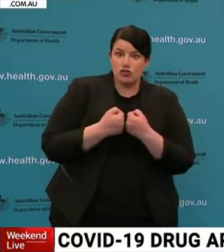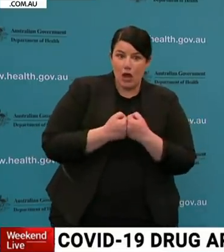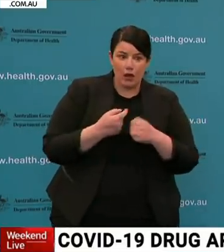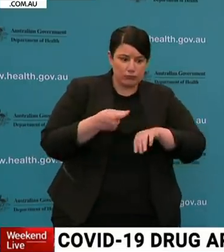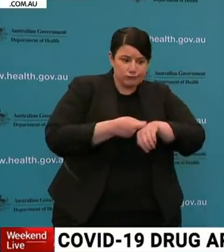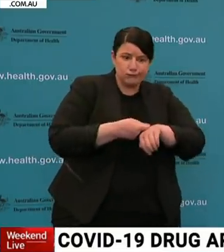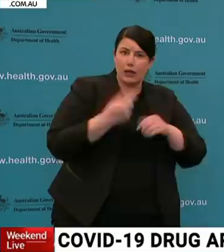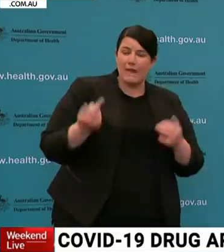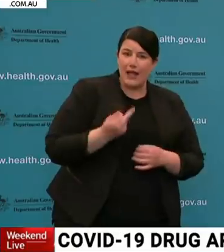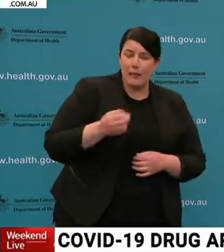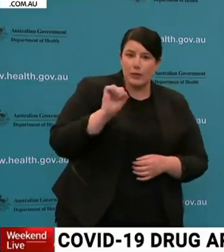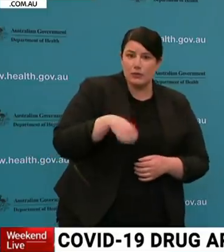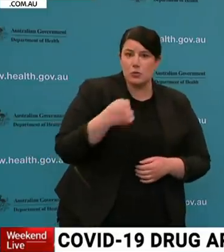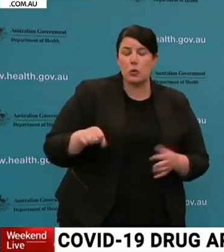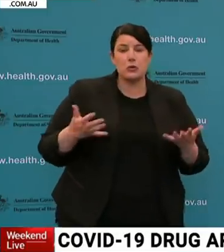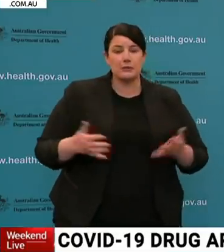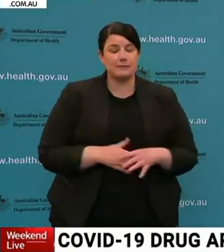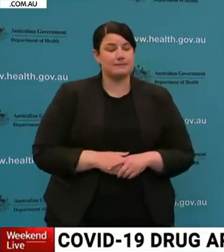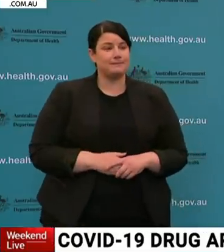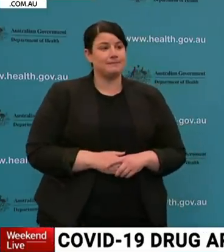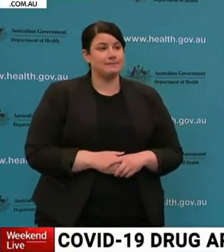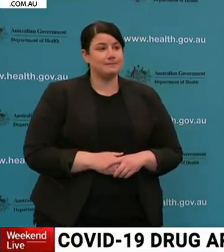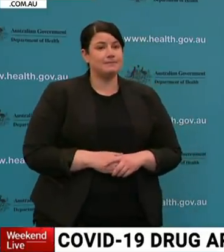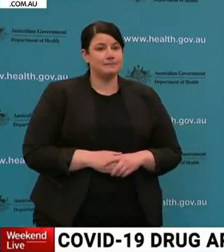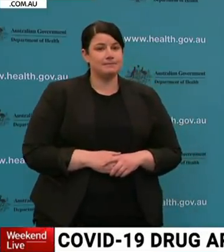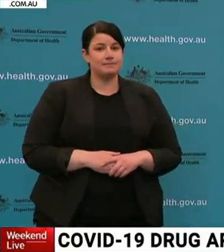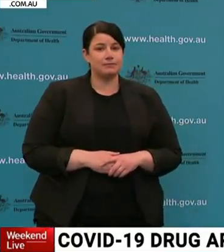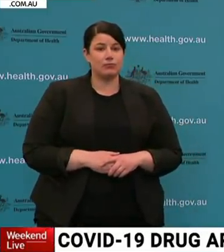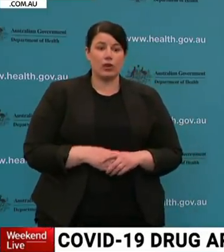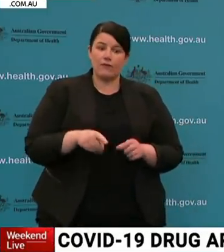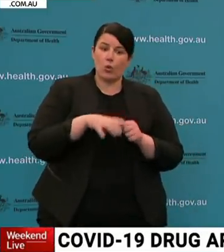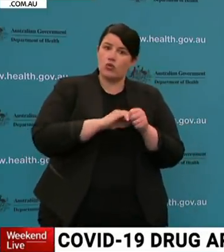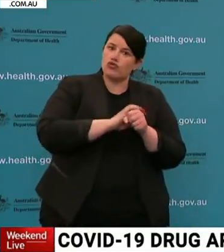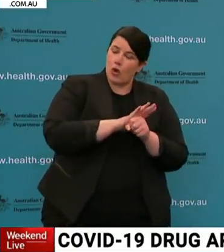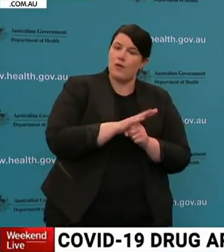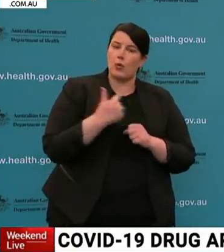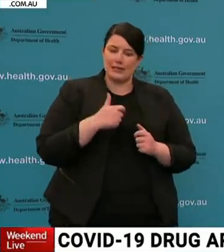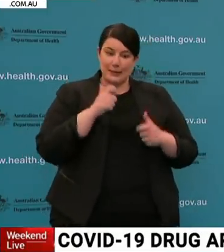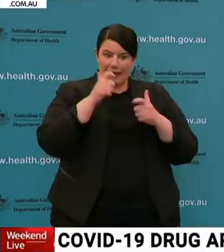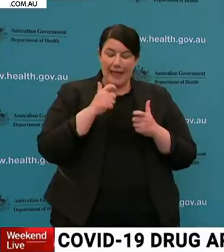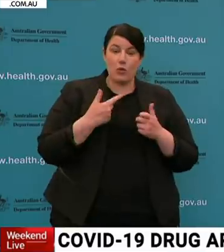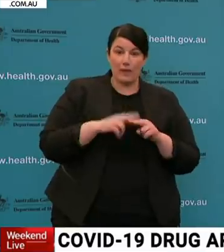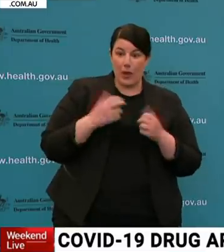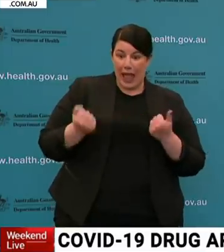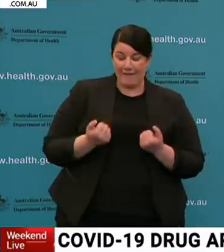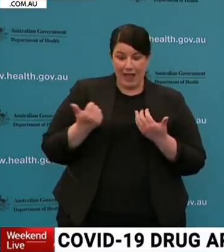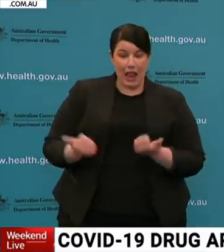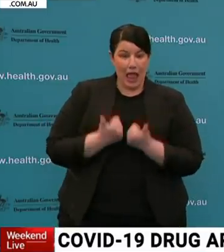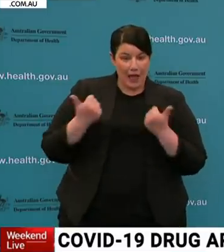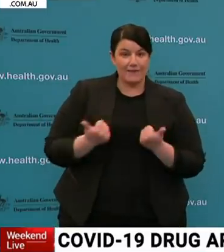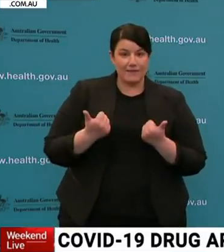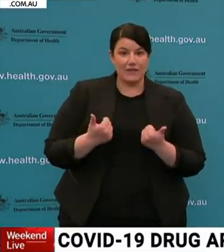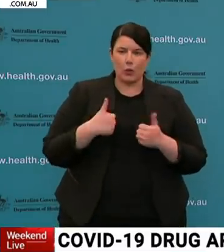So, like anything in the COVID-19 pandemic, we need to be cautious about our supply lines. We've been working